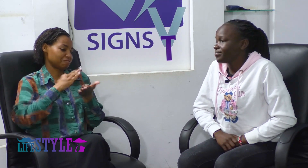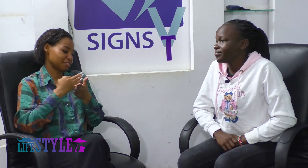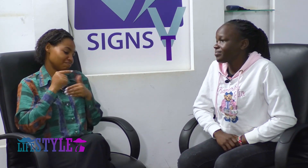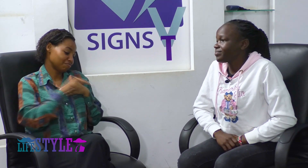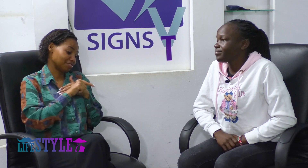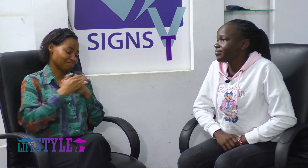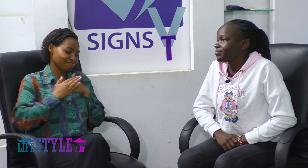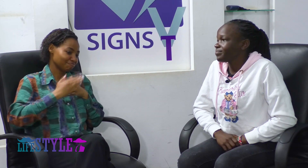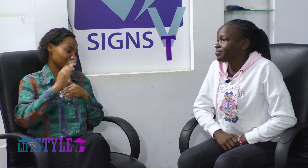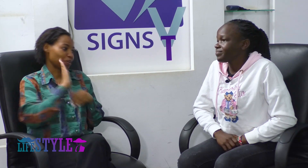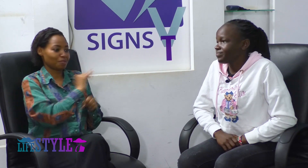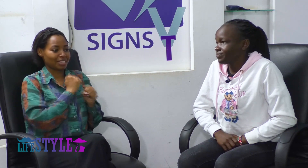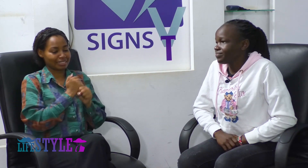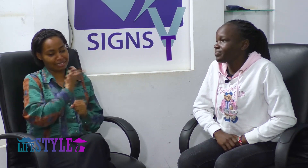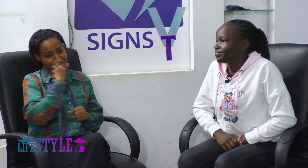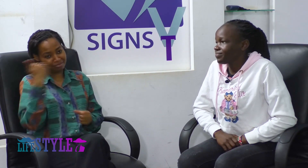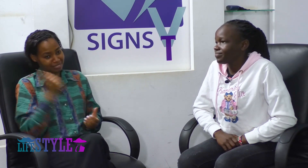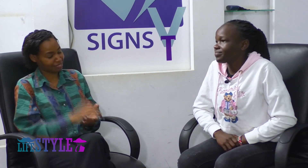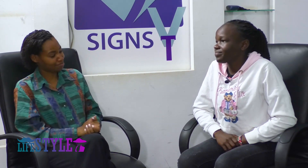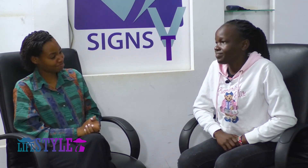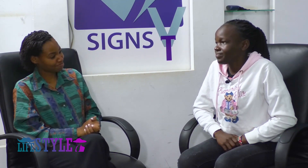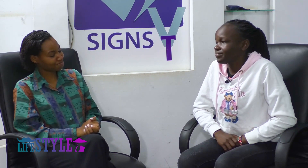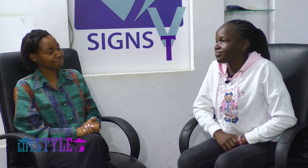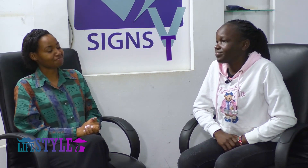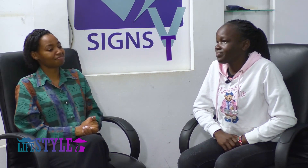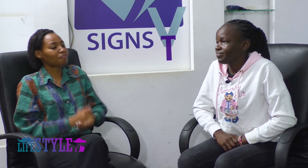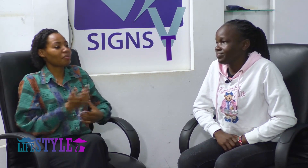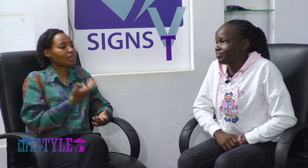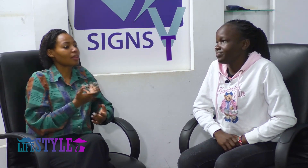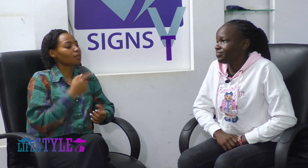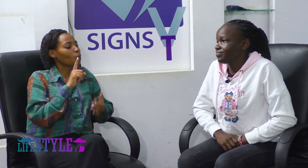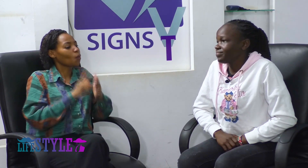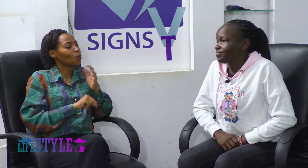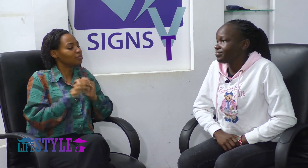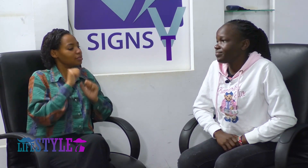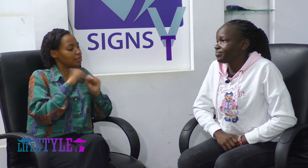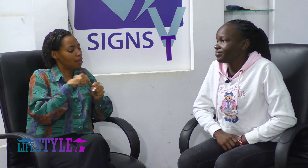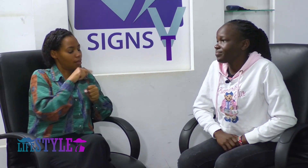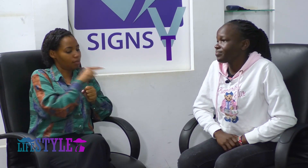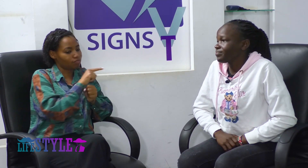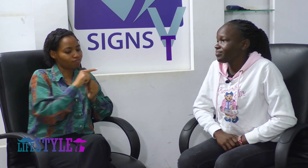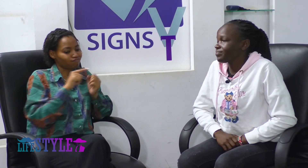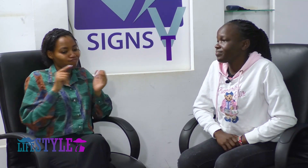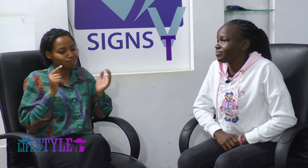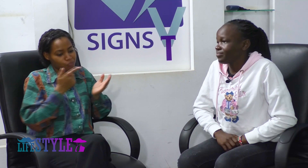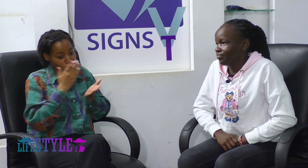I pray to God that soon you get finances and sponsors so that you can proceed